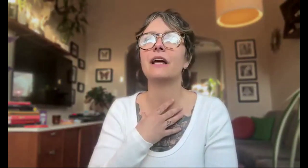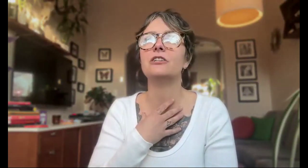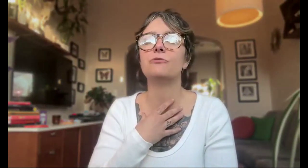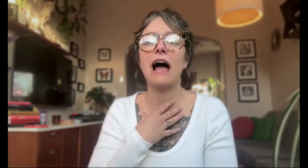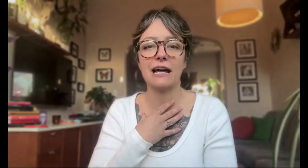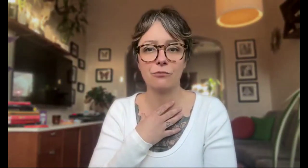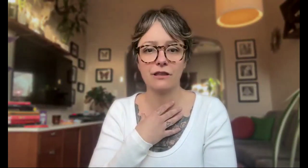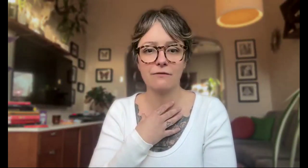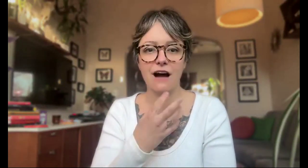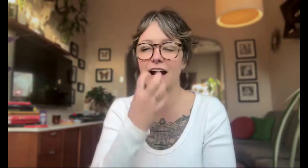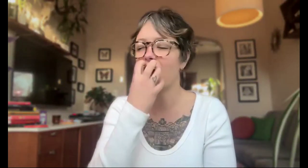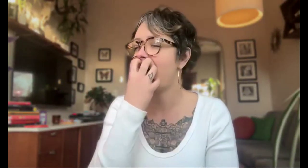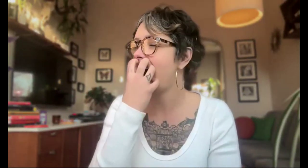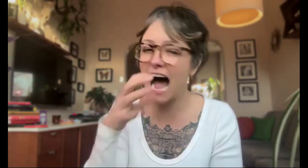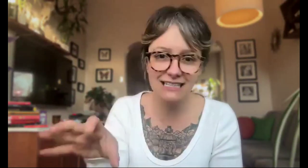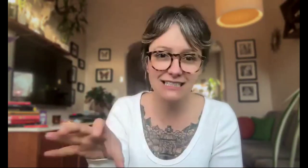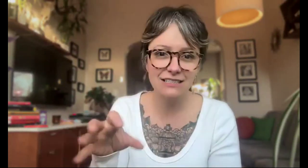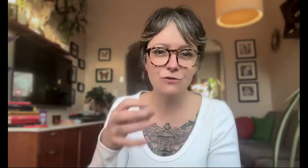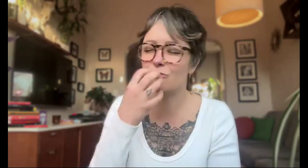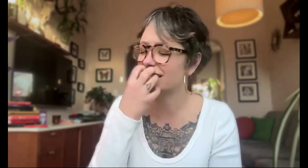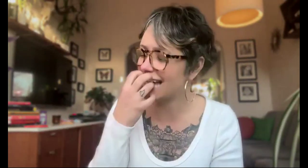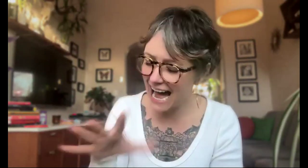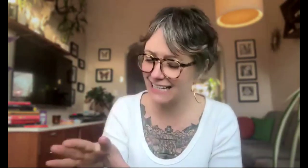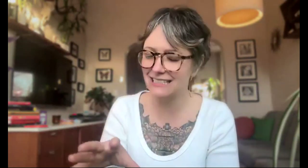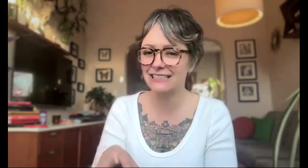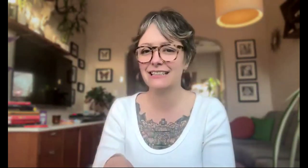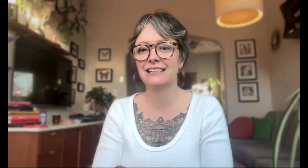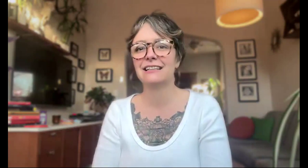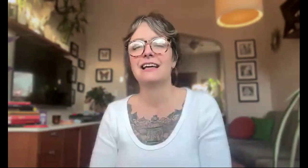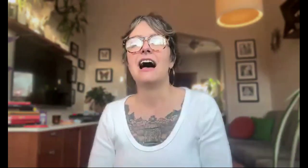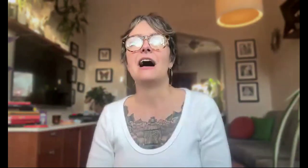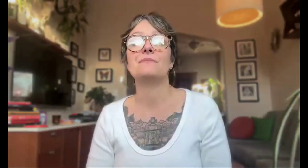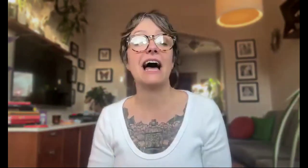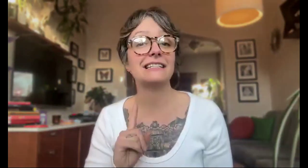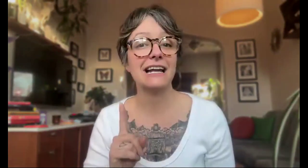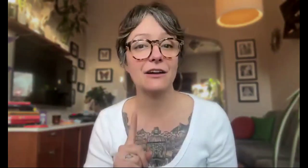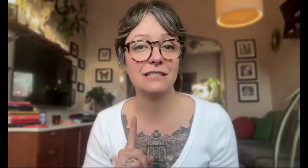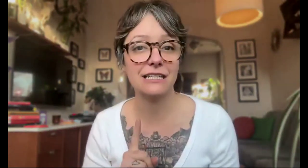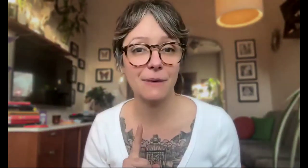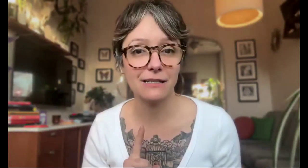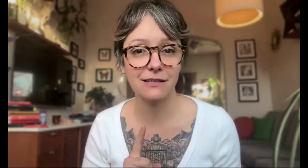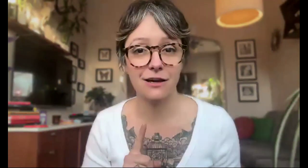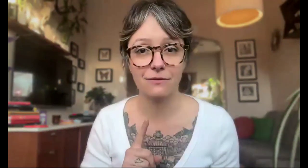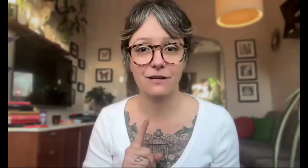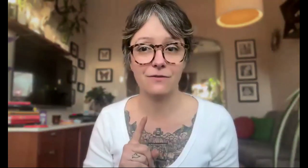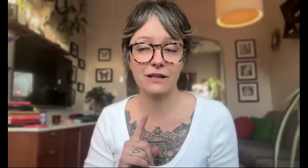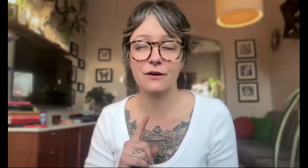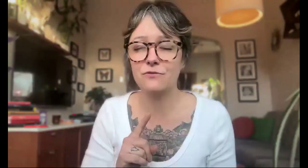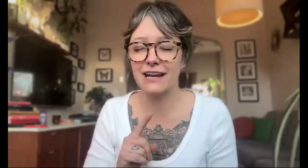a dragon breathing fire. Hot. Ooh, it's hot. That is not how you say spicy though. If you're like, ooh, that